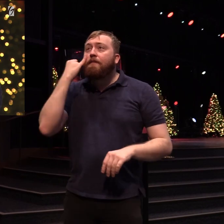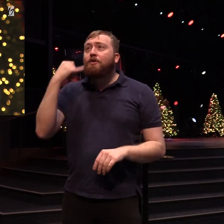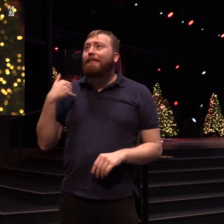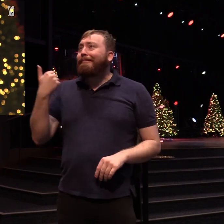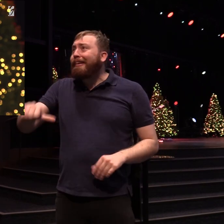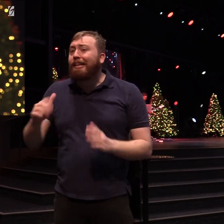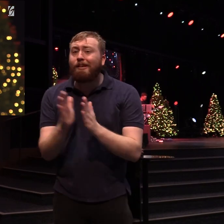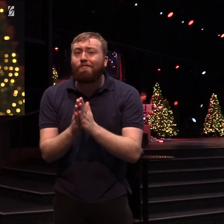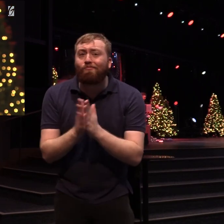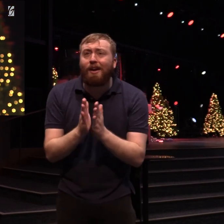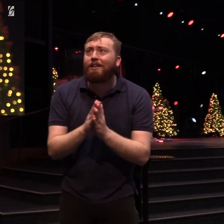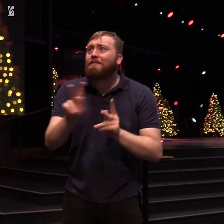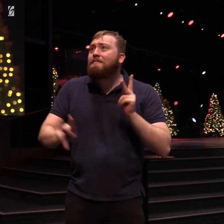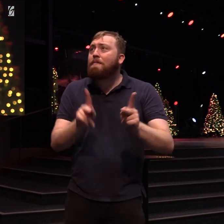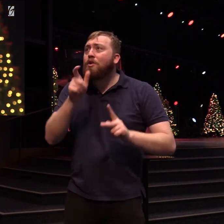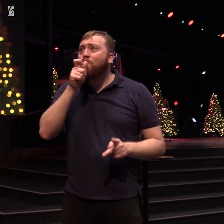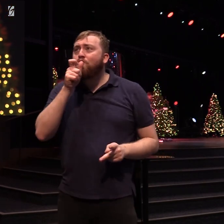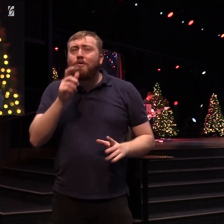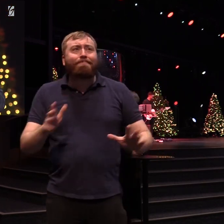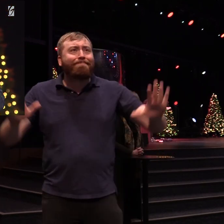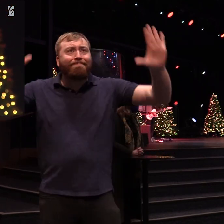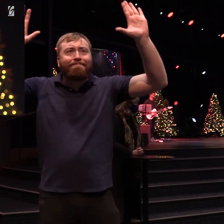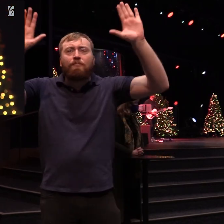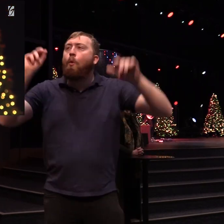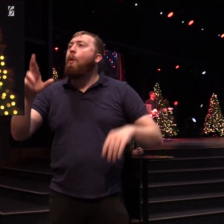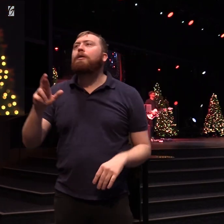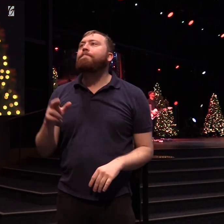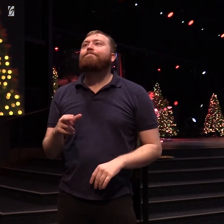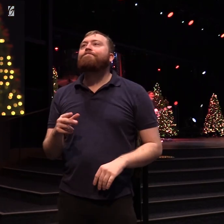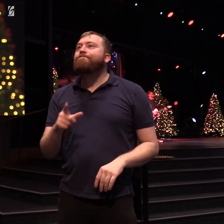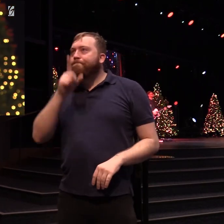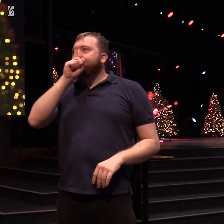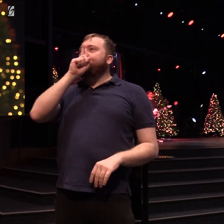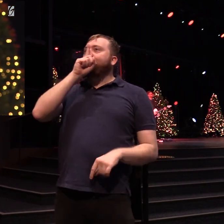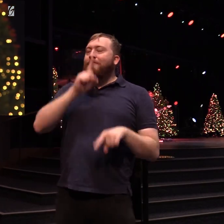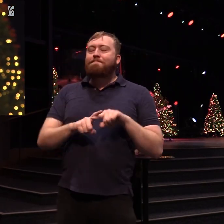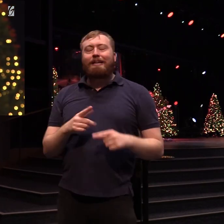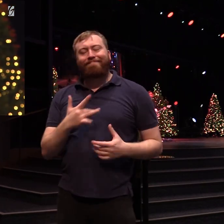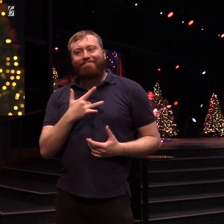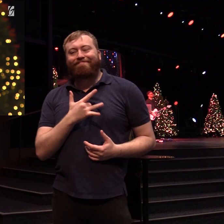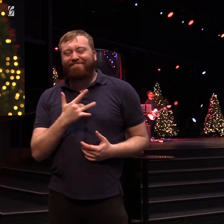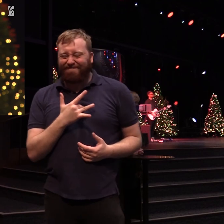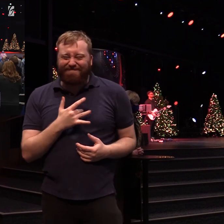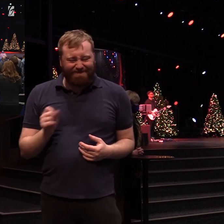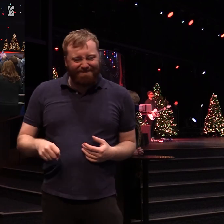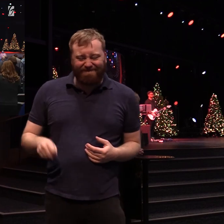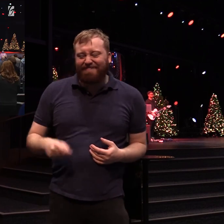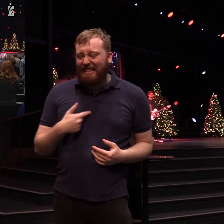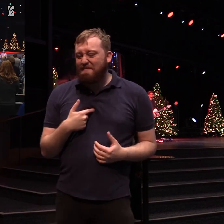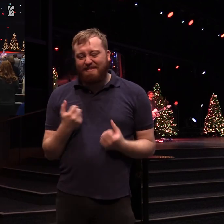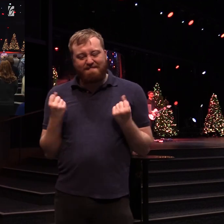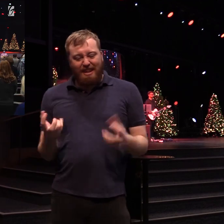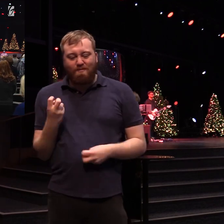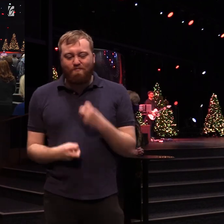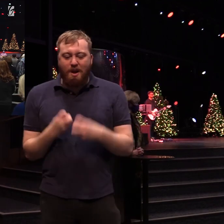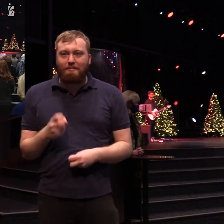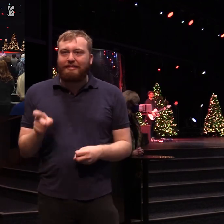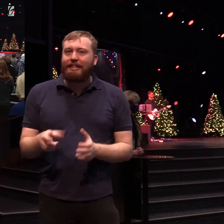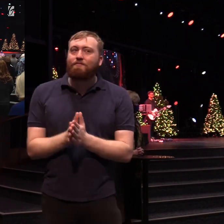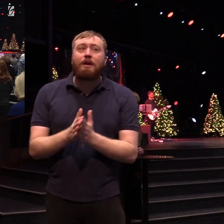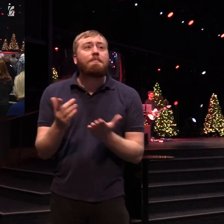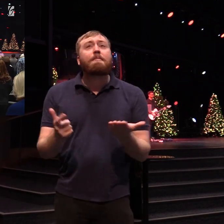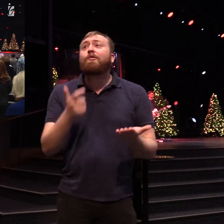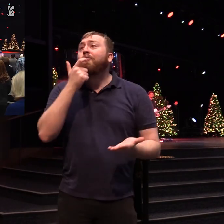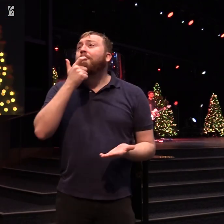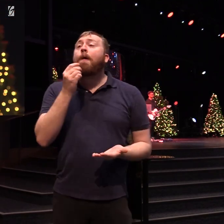for those who have lifted up their hands. Lord, maybe even those who haven't lifted their hands, but in their hearts say, yeah, I've got a lot of issues. I need prayer right now. Maybe someone watching at